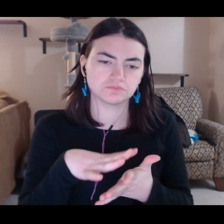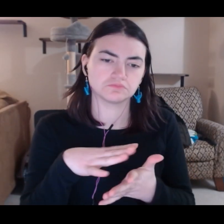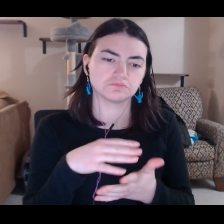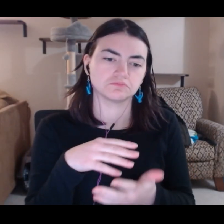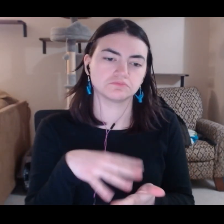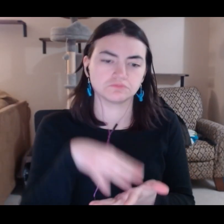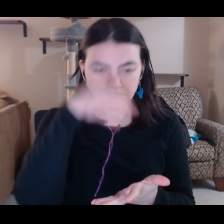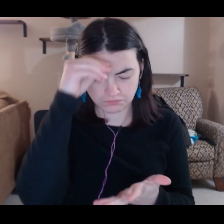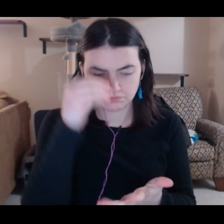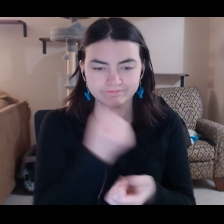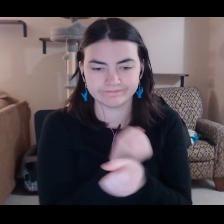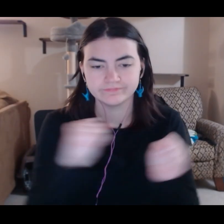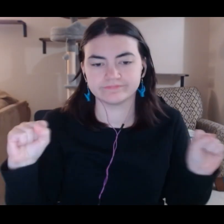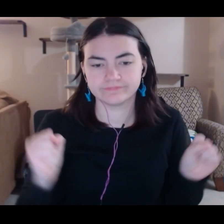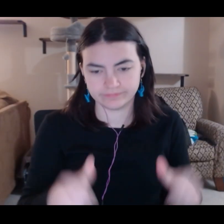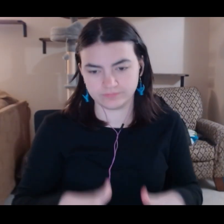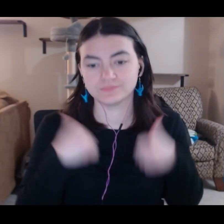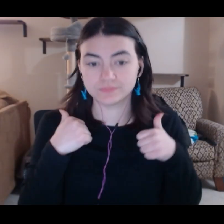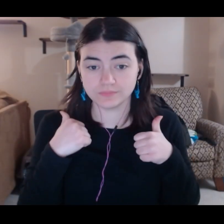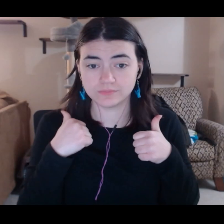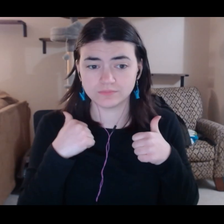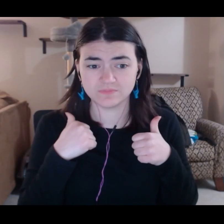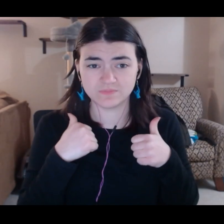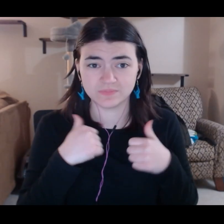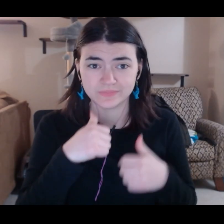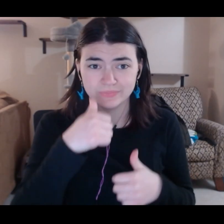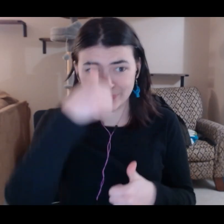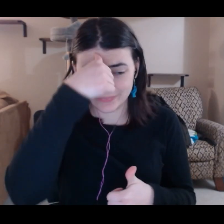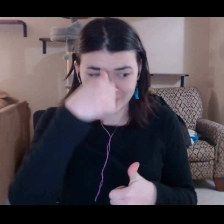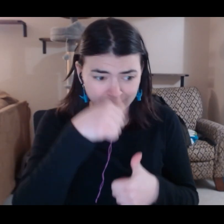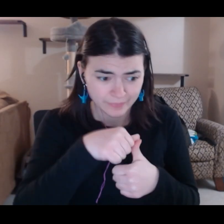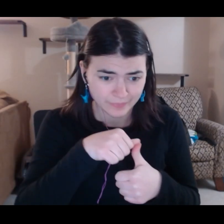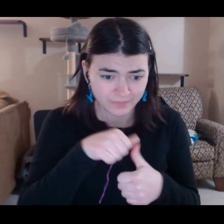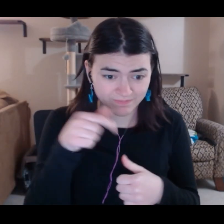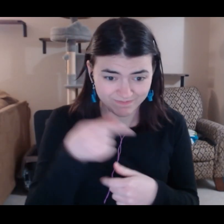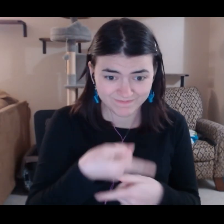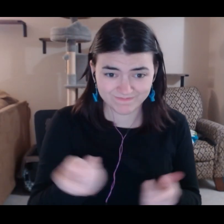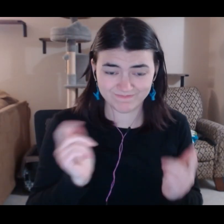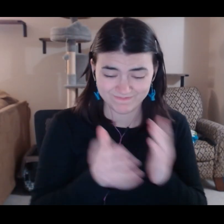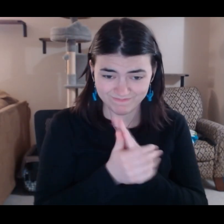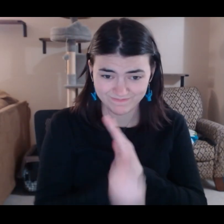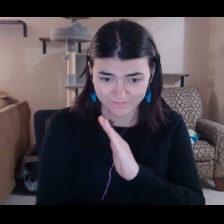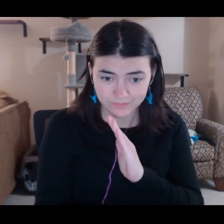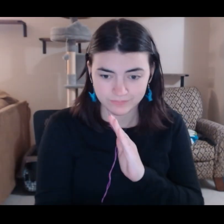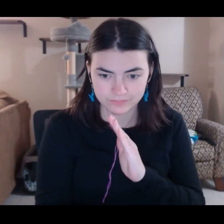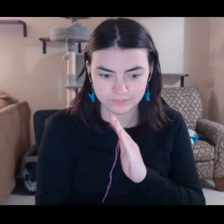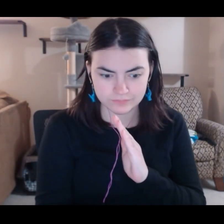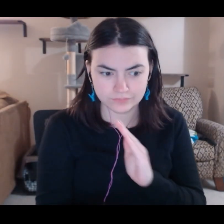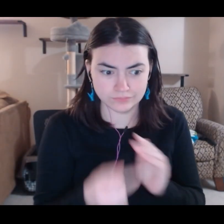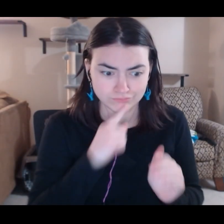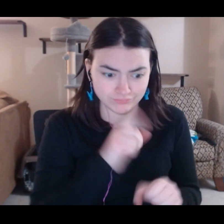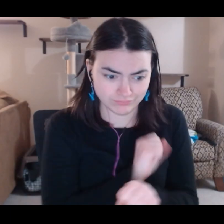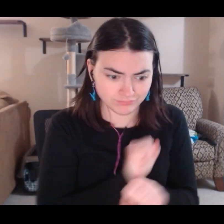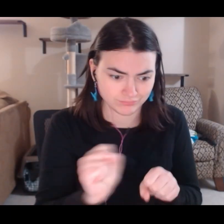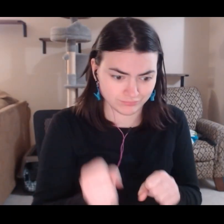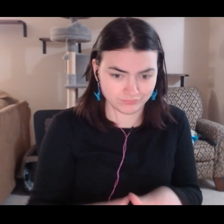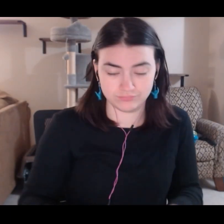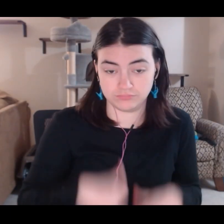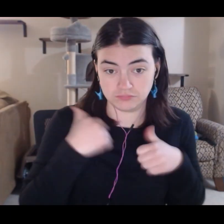lives. Being able to remember these skills can quite literally be a matter of life and death. With this in mind,